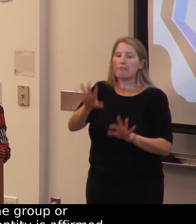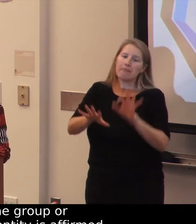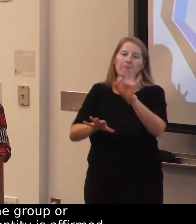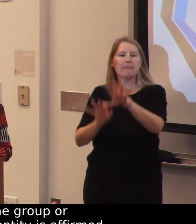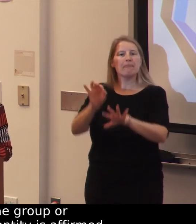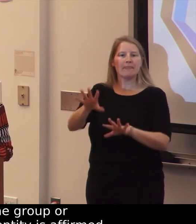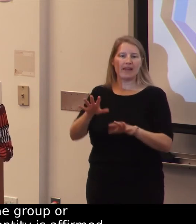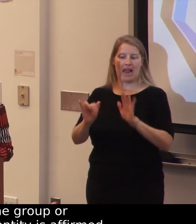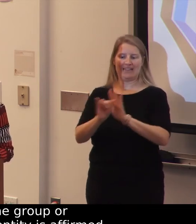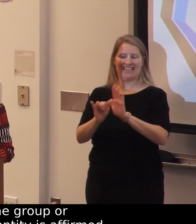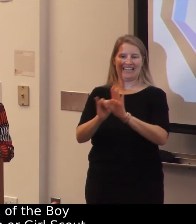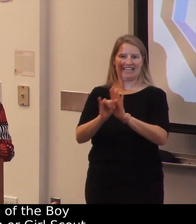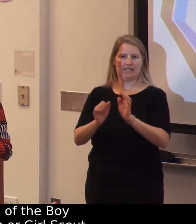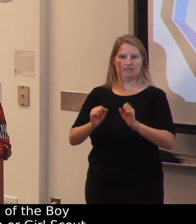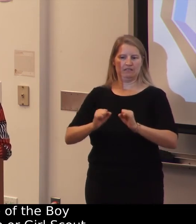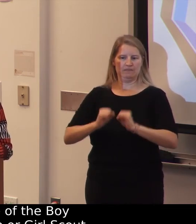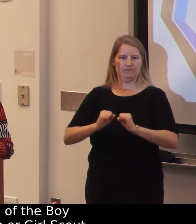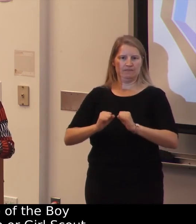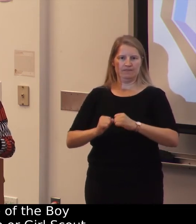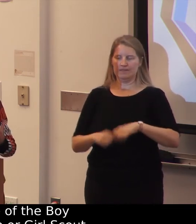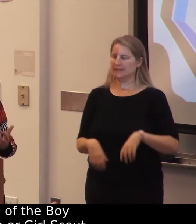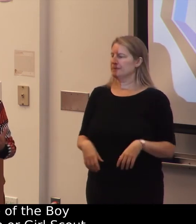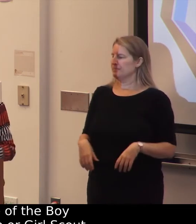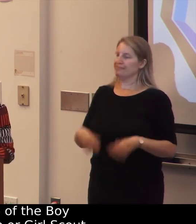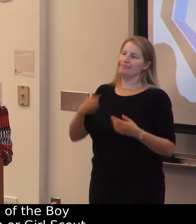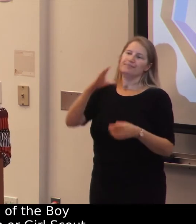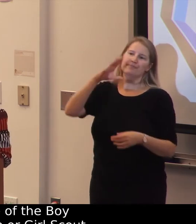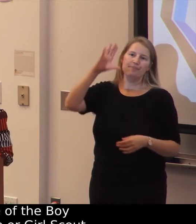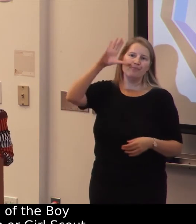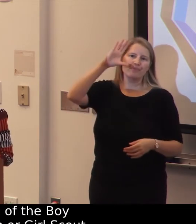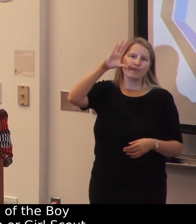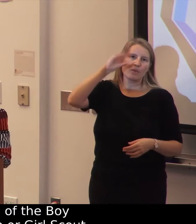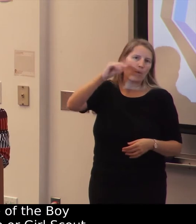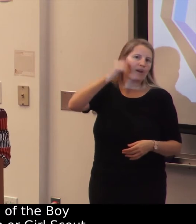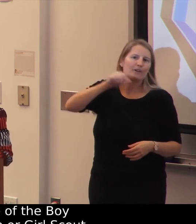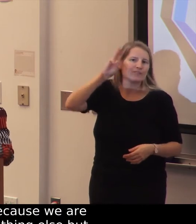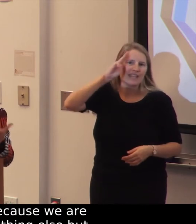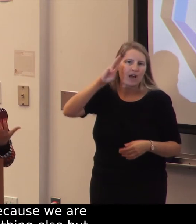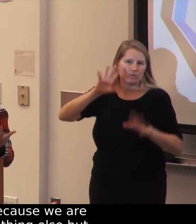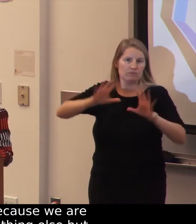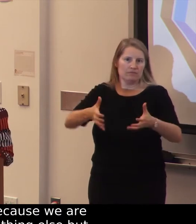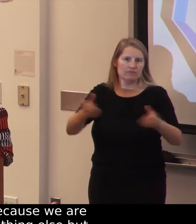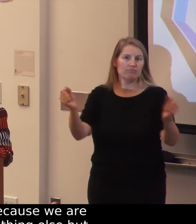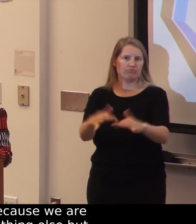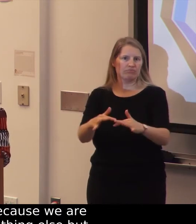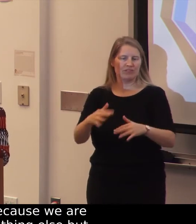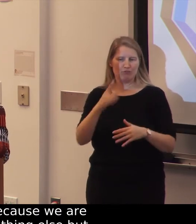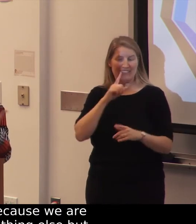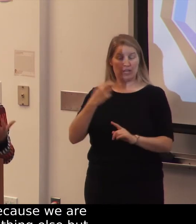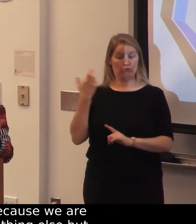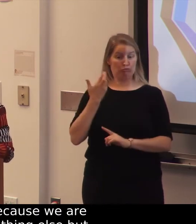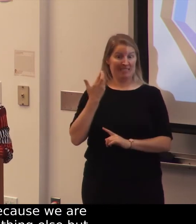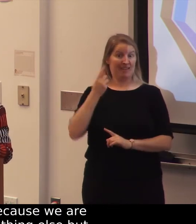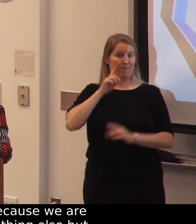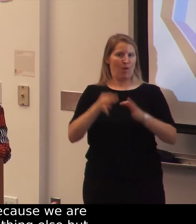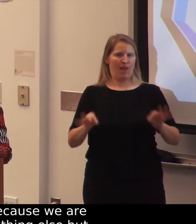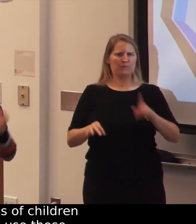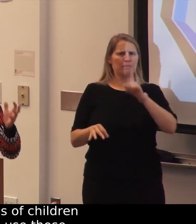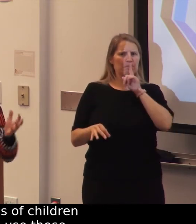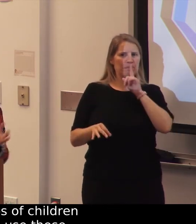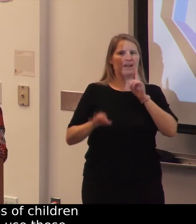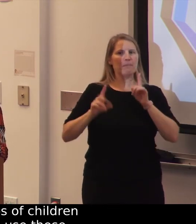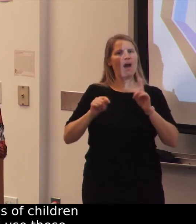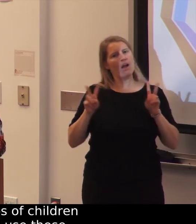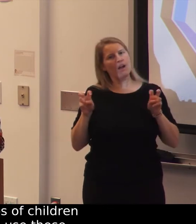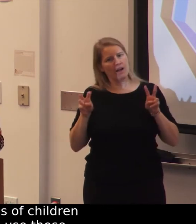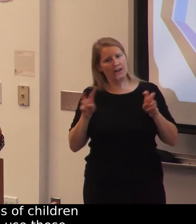identity is affirmed, right? So again, here's an example, the Boy Scout troop, the Girl Scout troop. Okay? We come together because we're doing something else, but